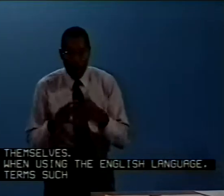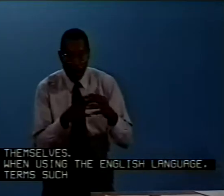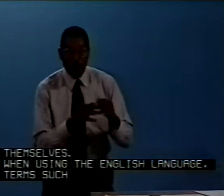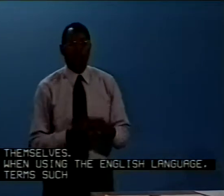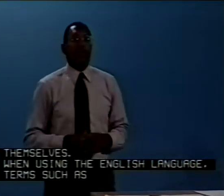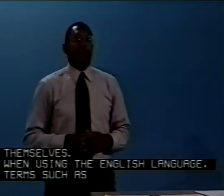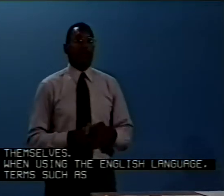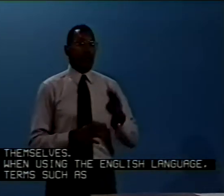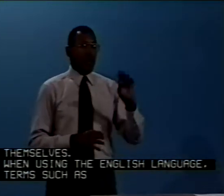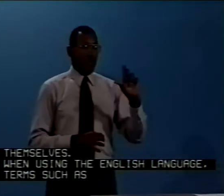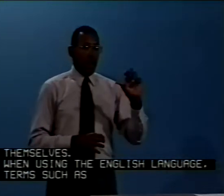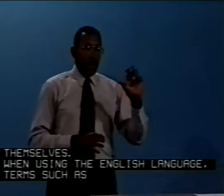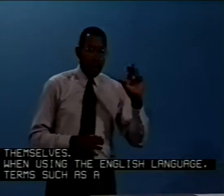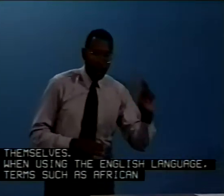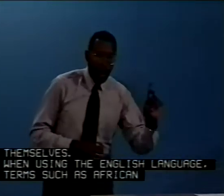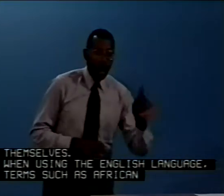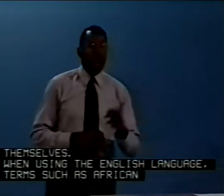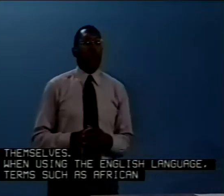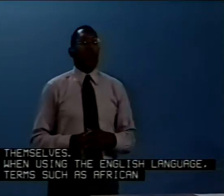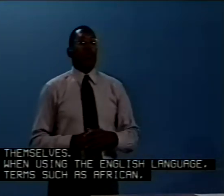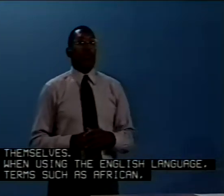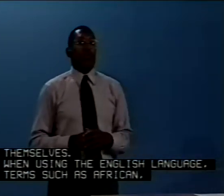African American, black,